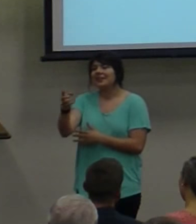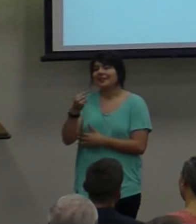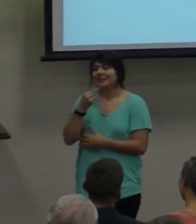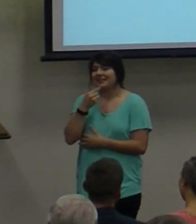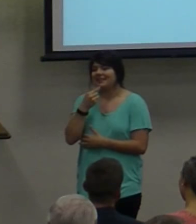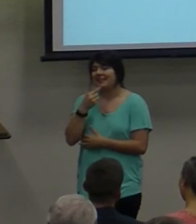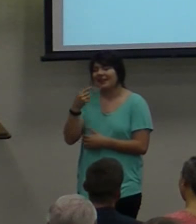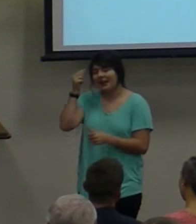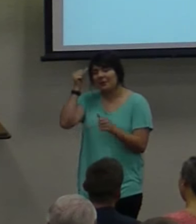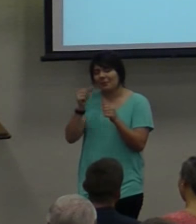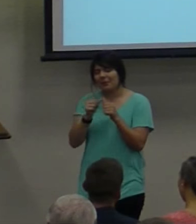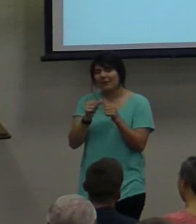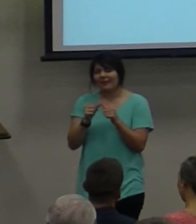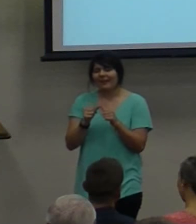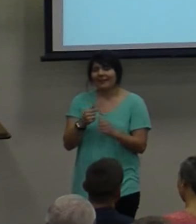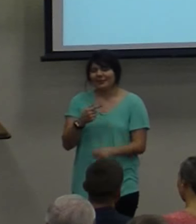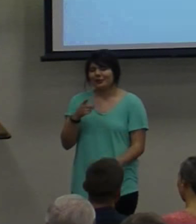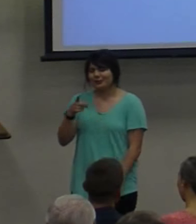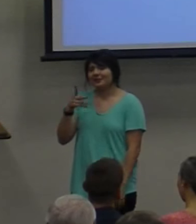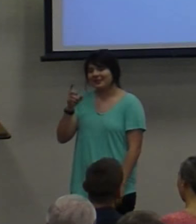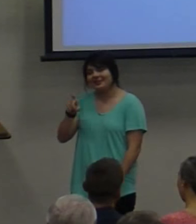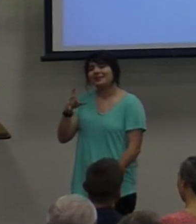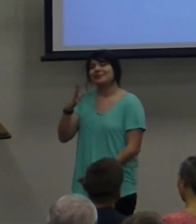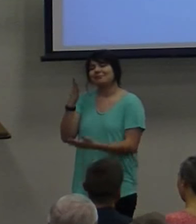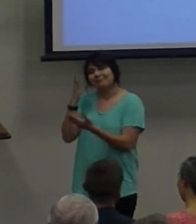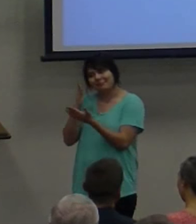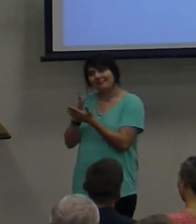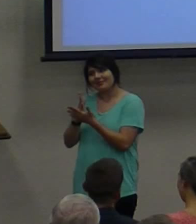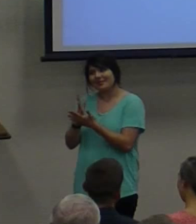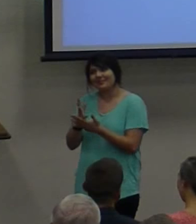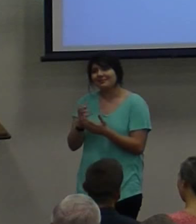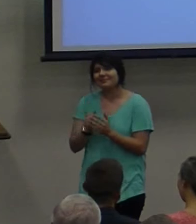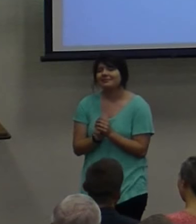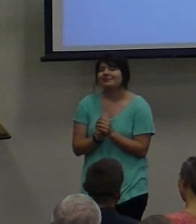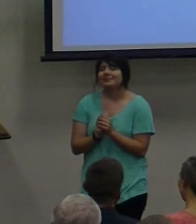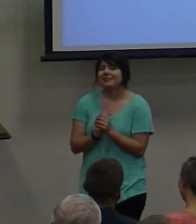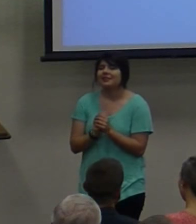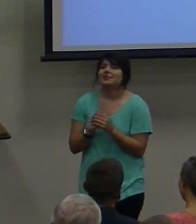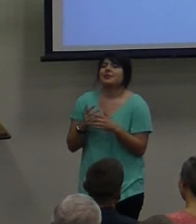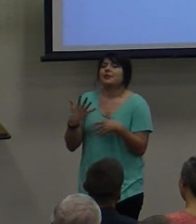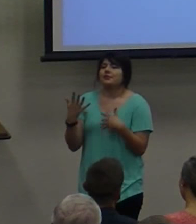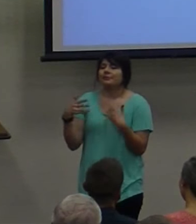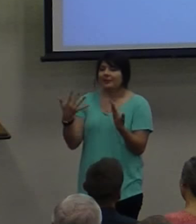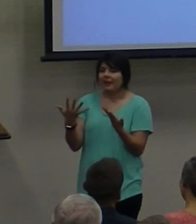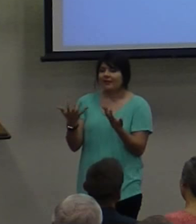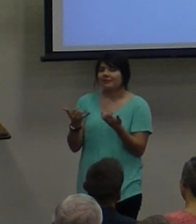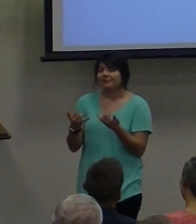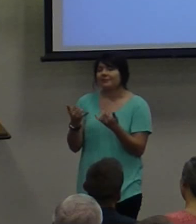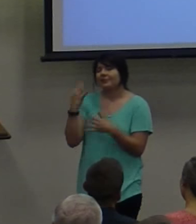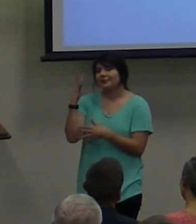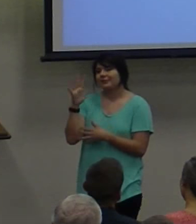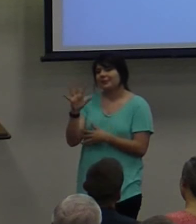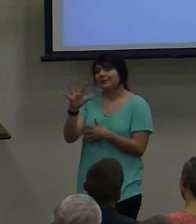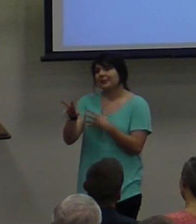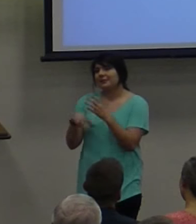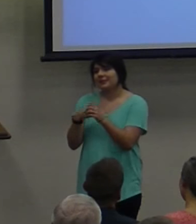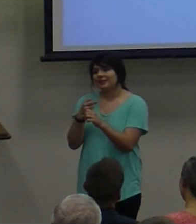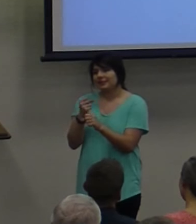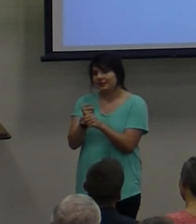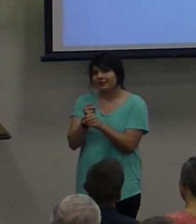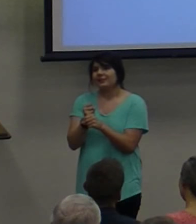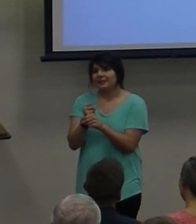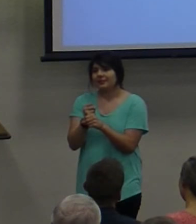up. We've spent almost 50 years now on the mission field